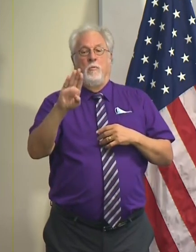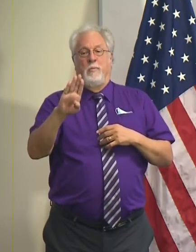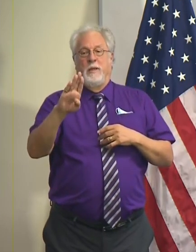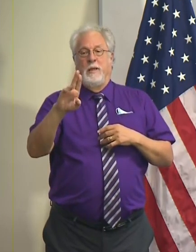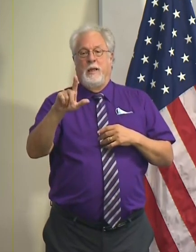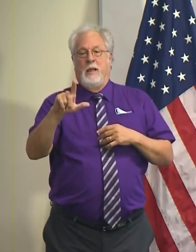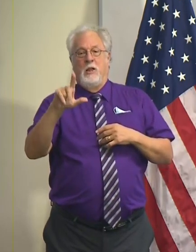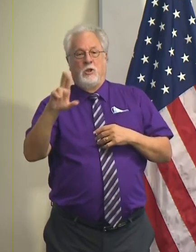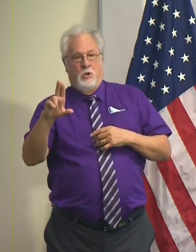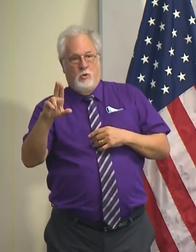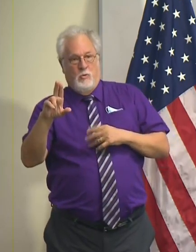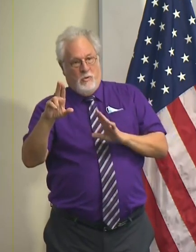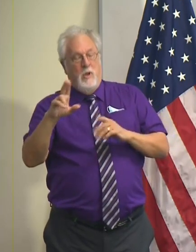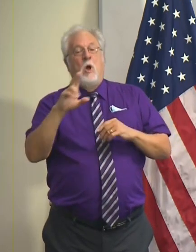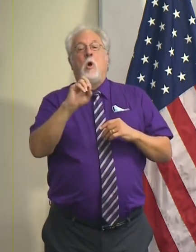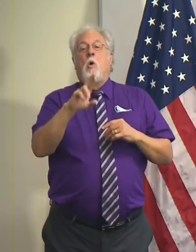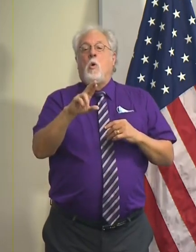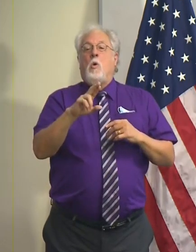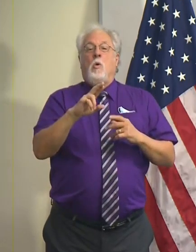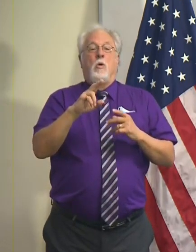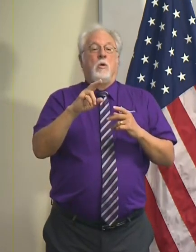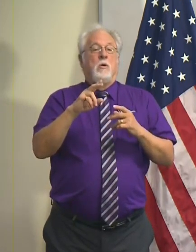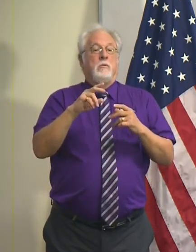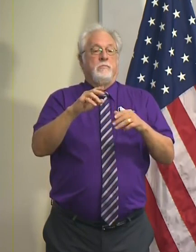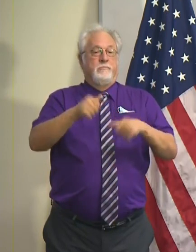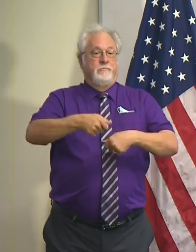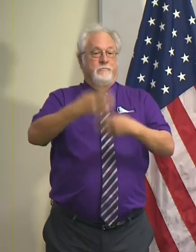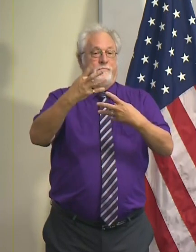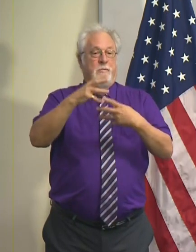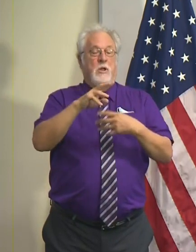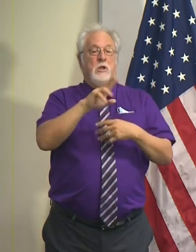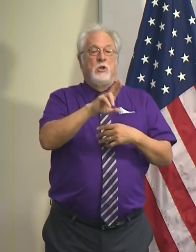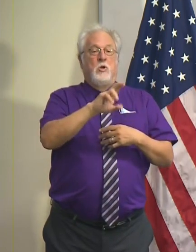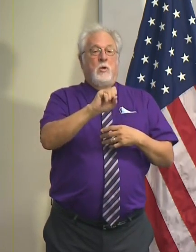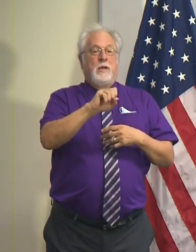B-L-U. Or you can visit their website at